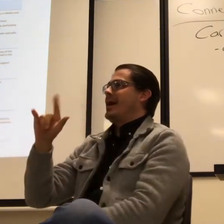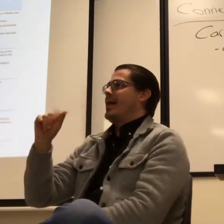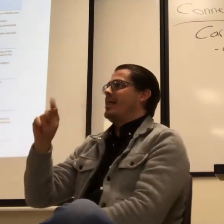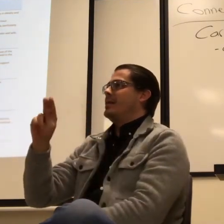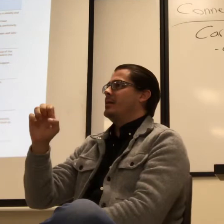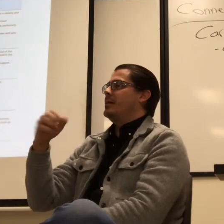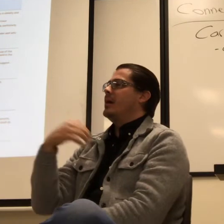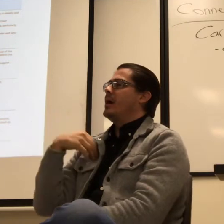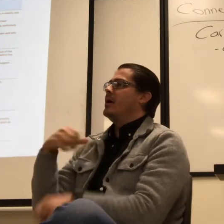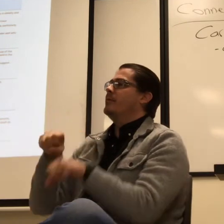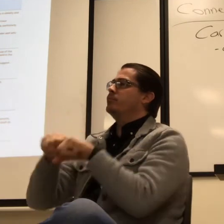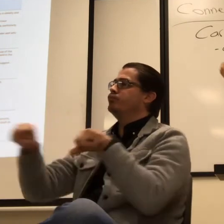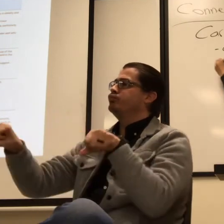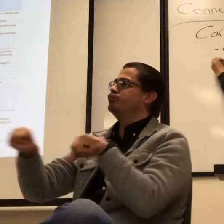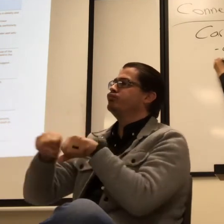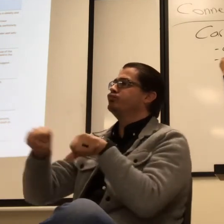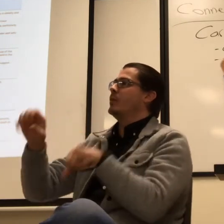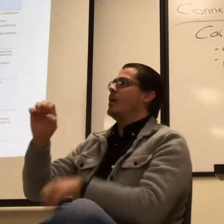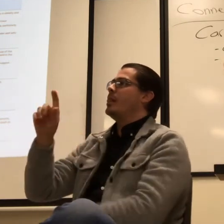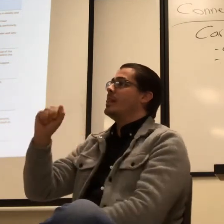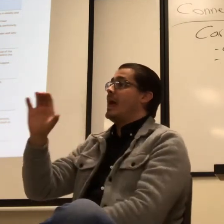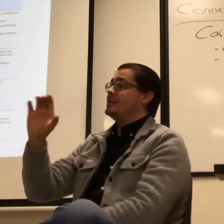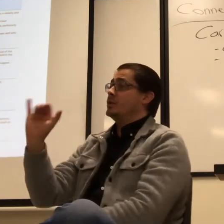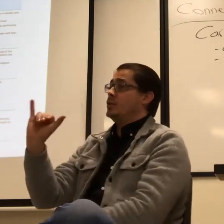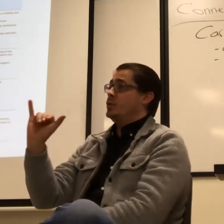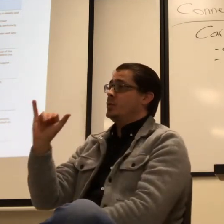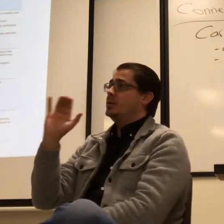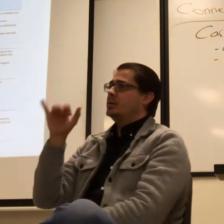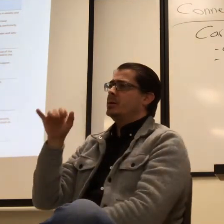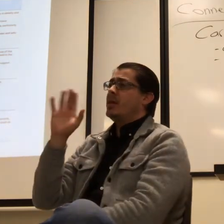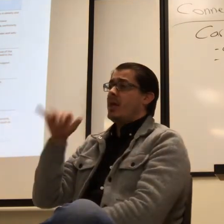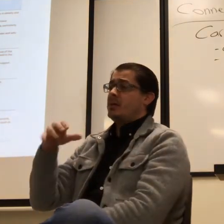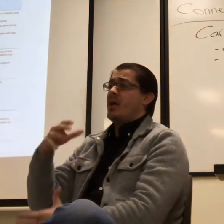They have elastic cartilage listed, so you'd see a lot of